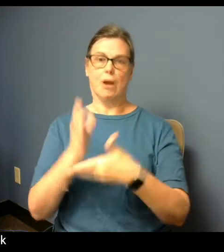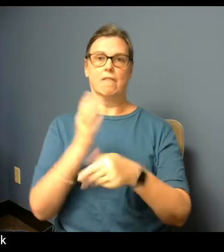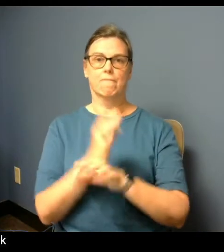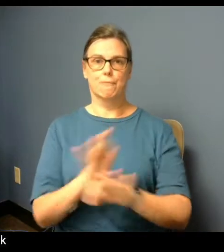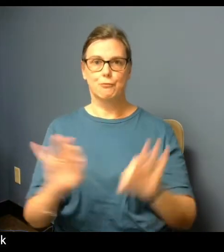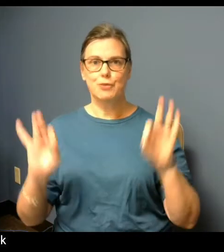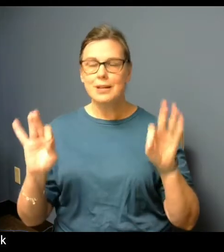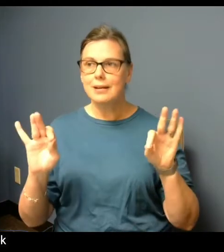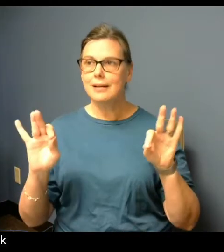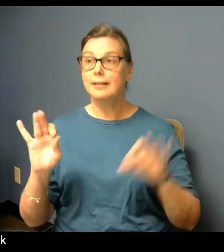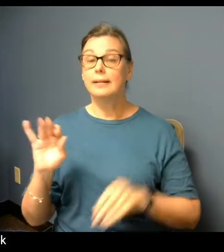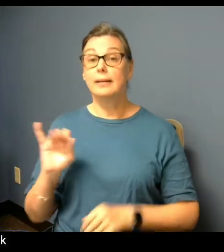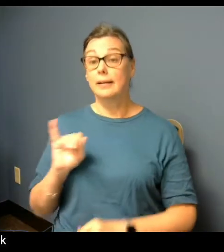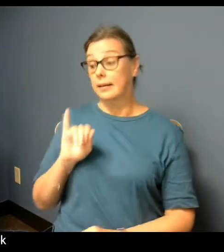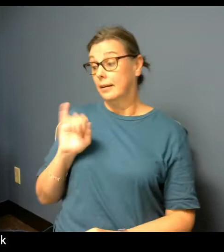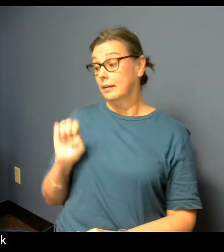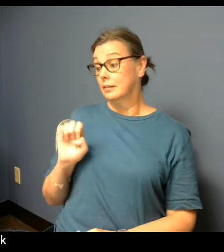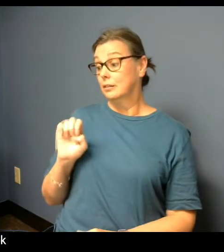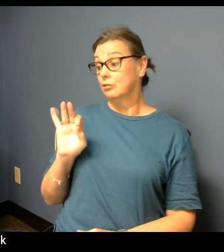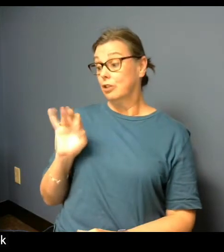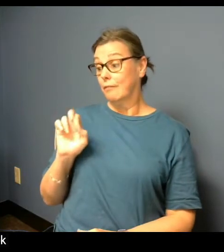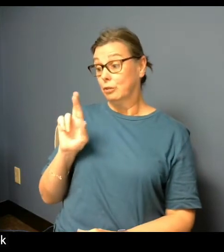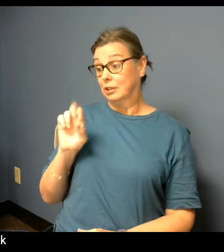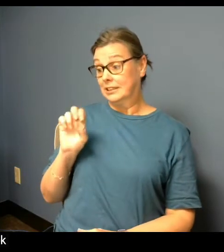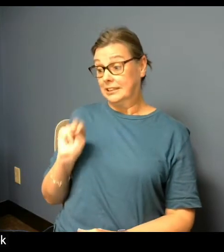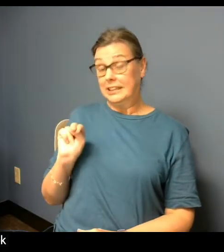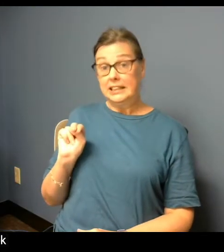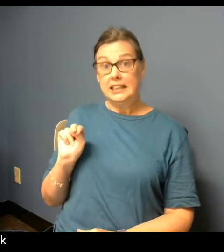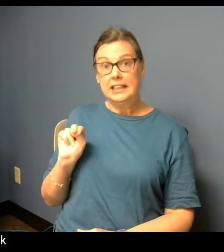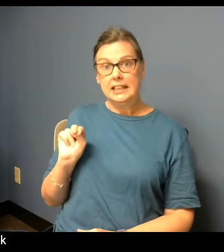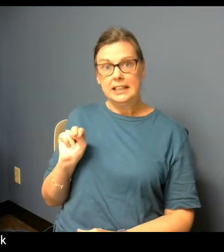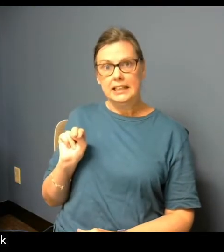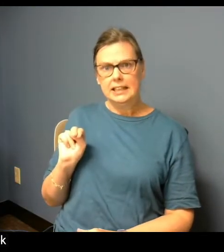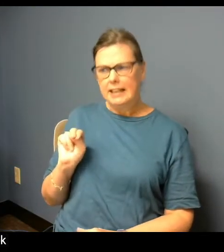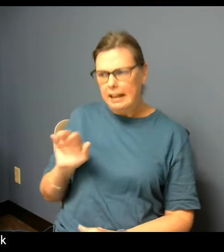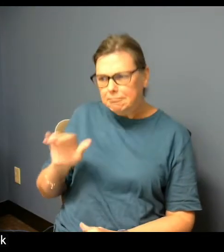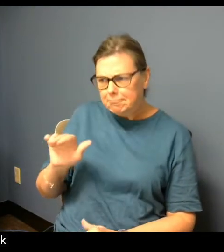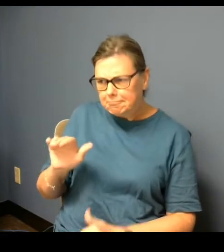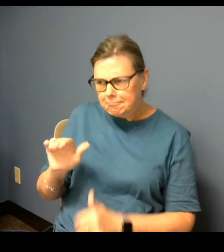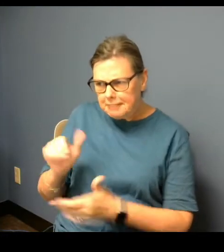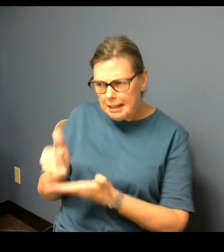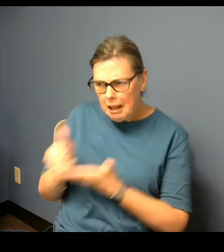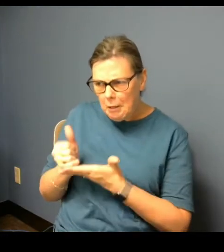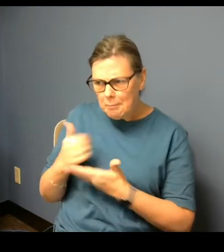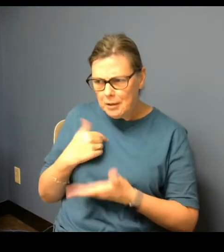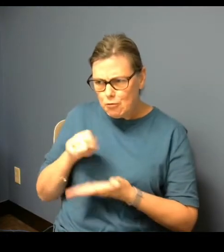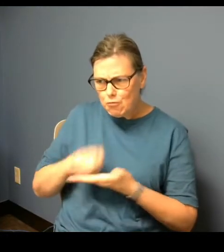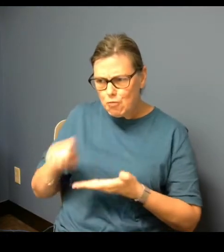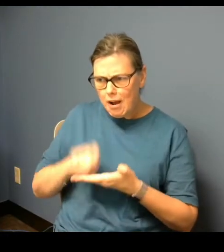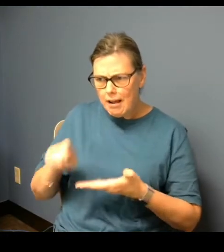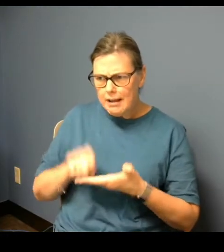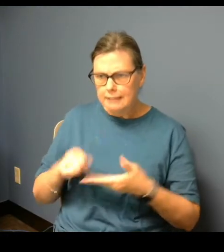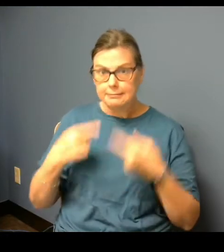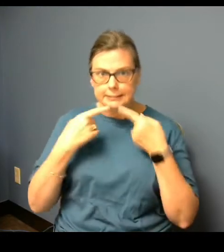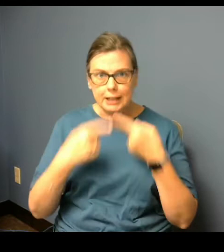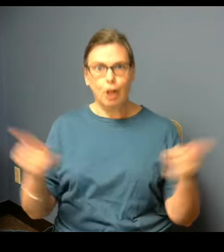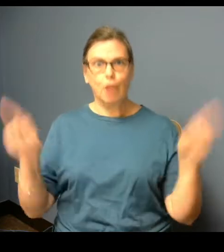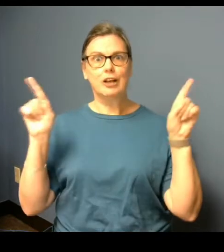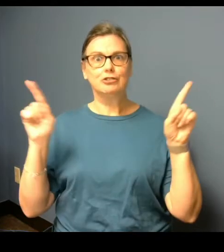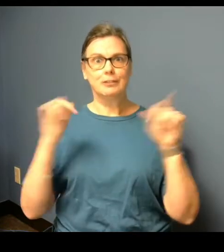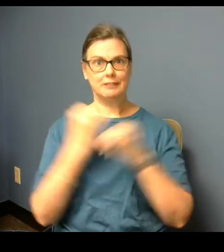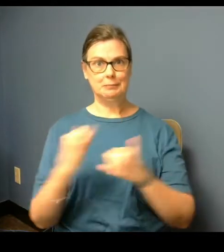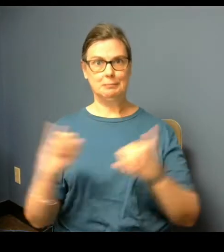to help him write the Declaration of Independence. And if you look at that Constitution, the